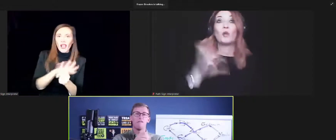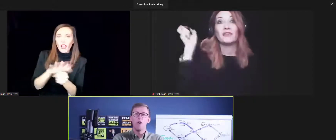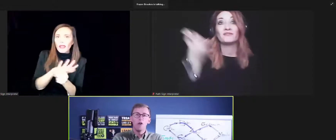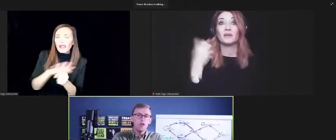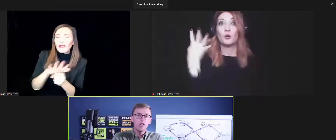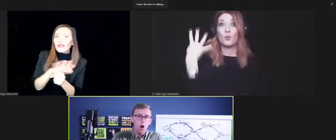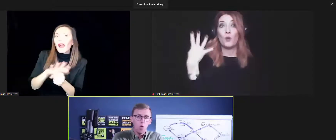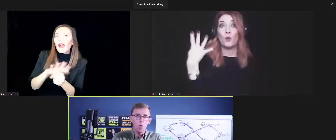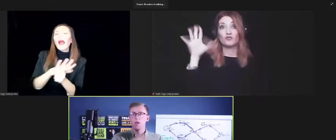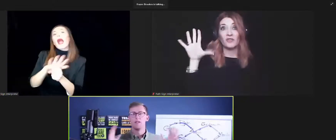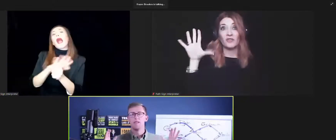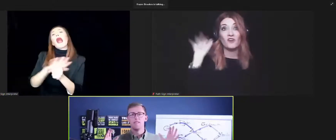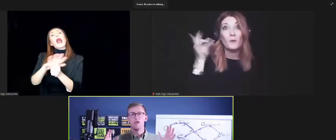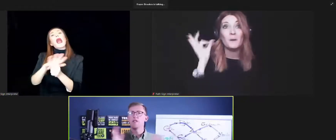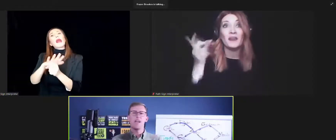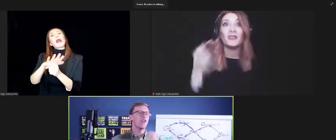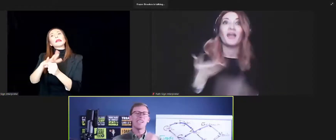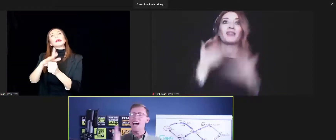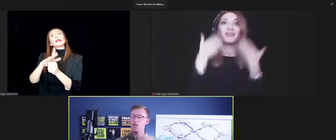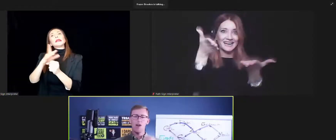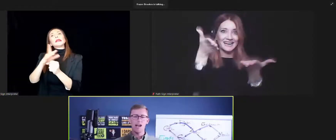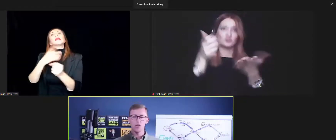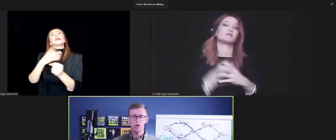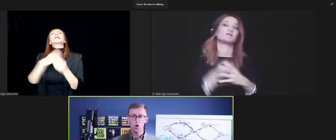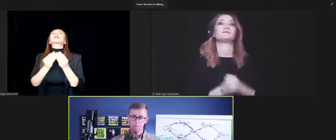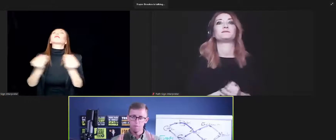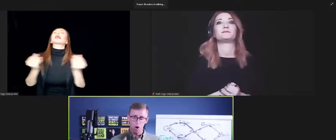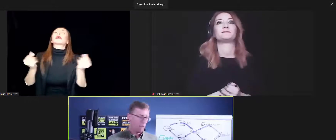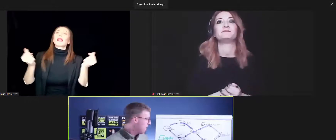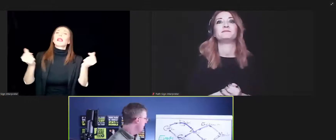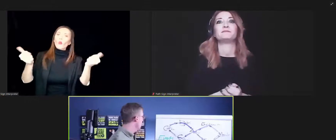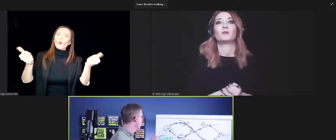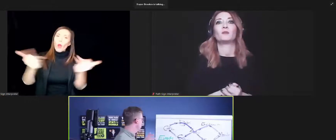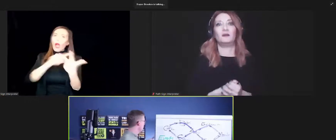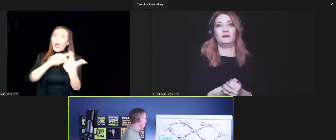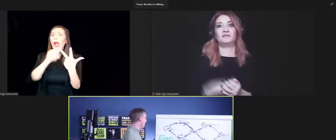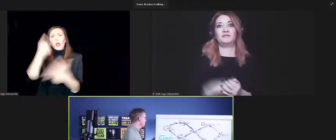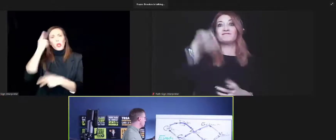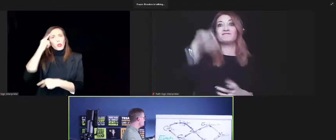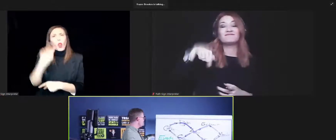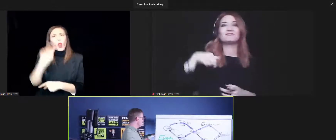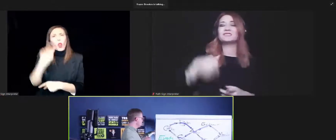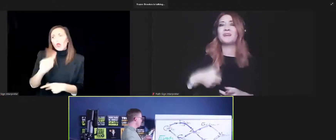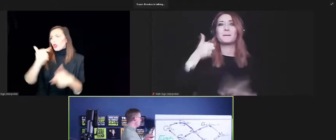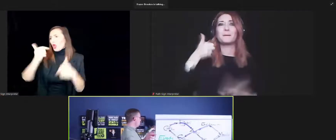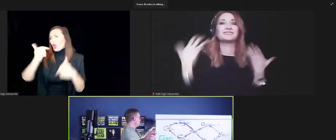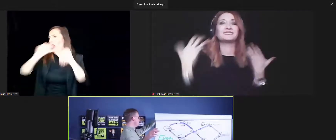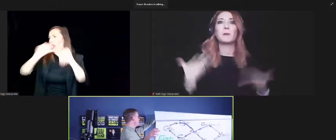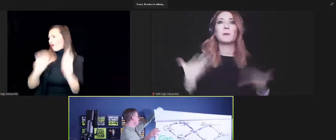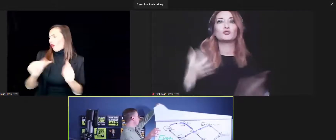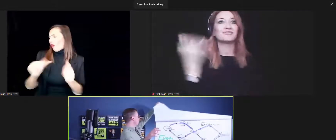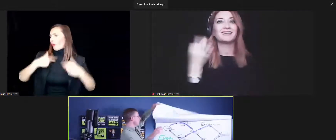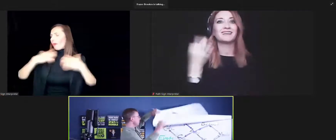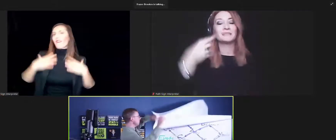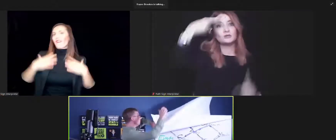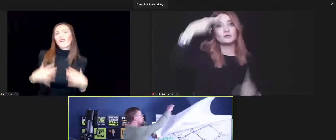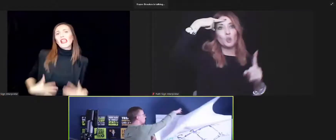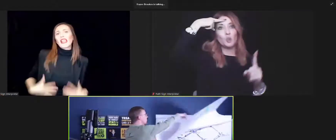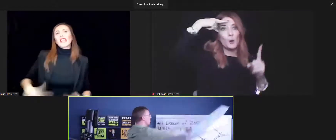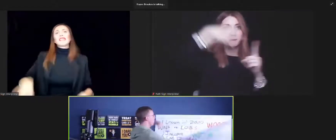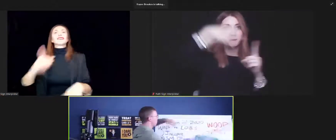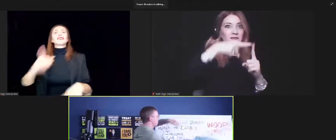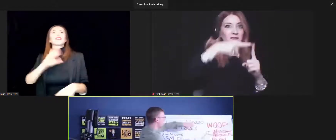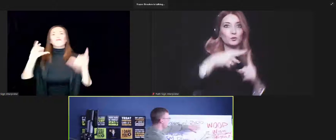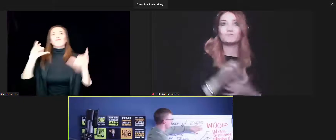it a fun goal? You can categorize all the goals. But to summarize, when it comes to goal setting,